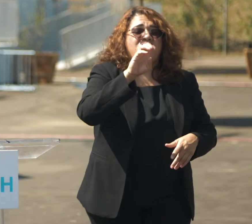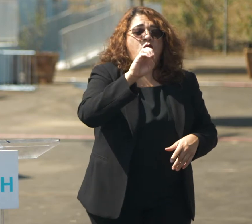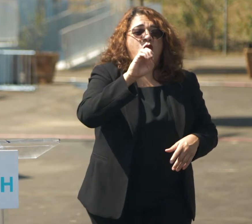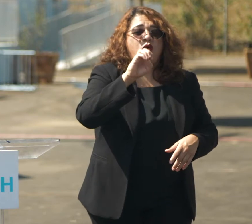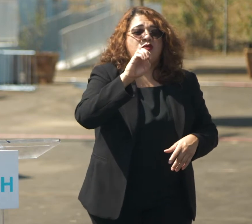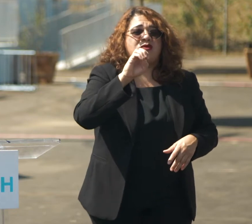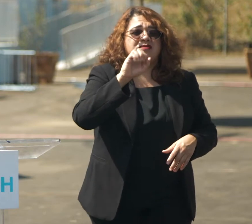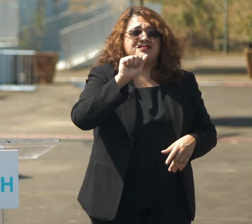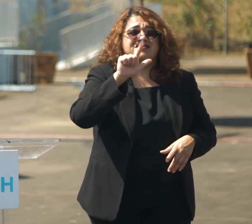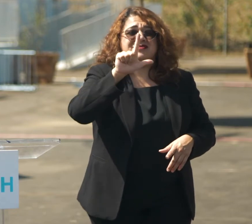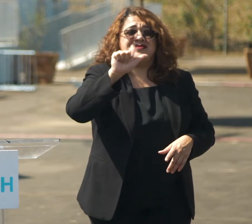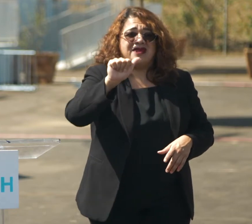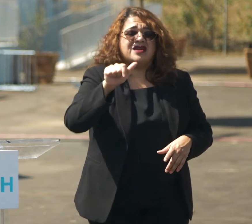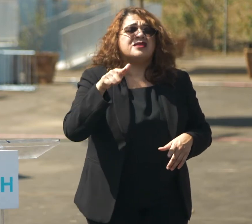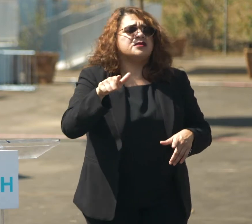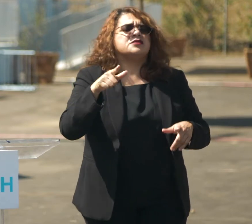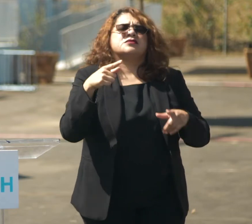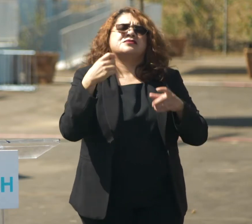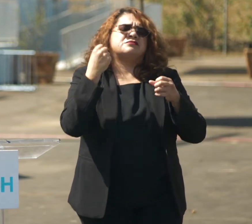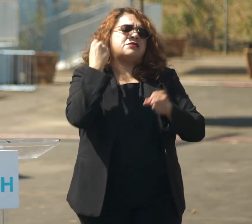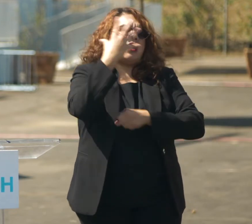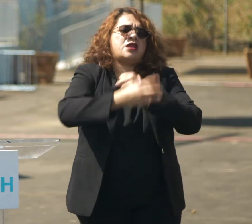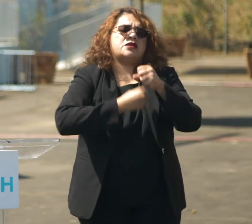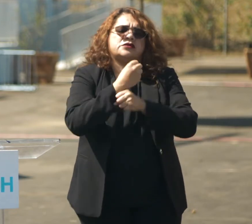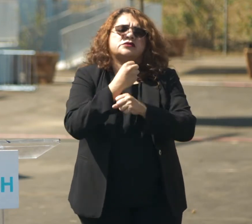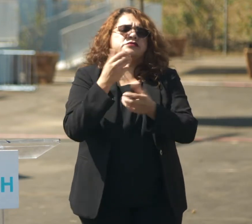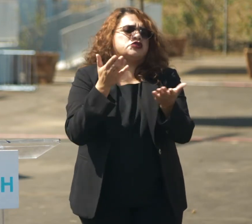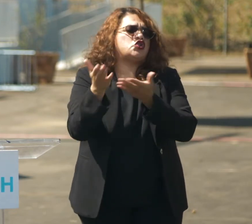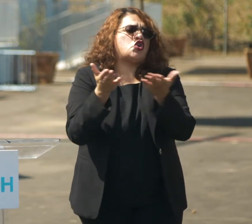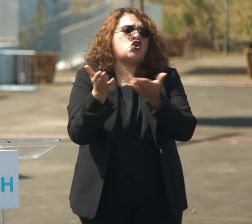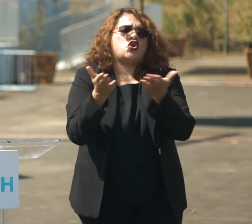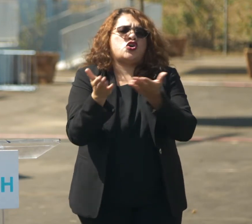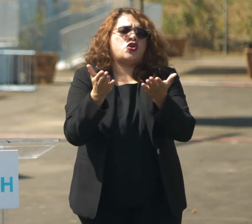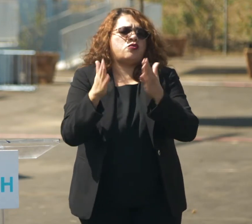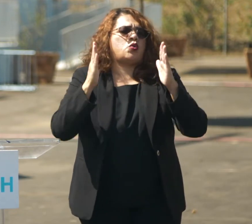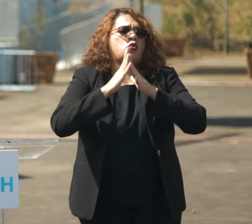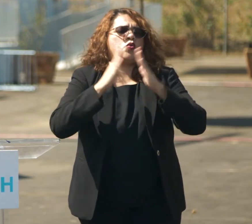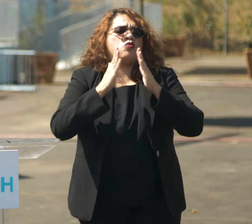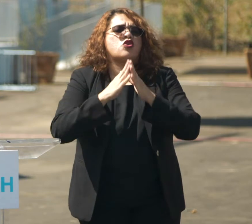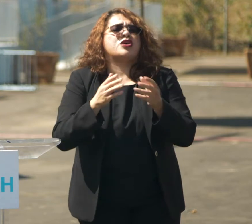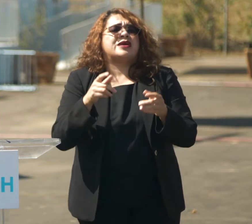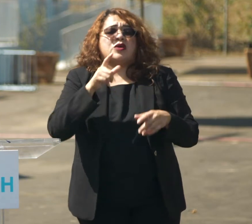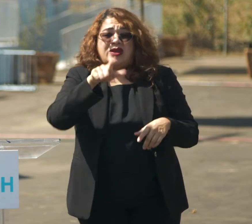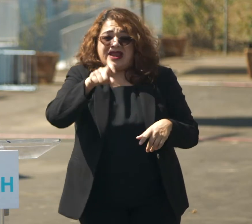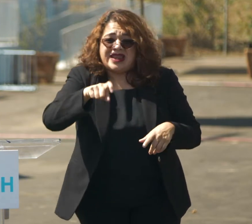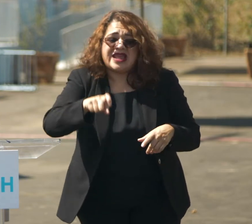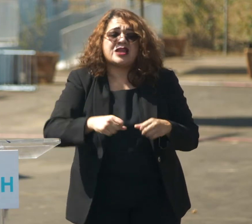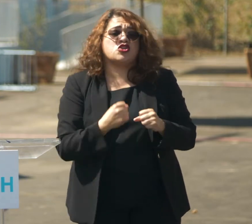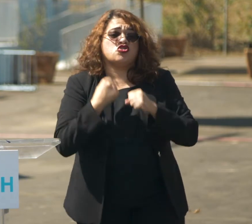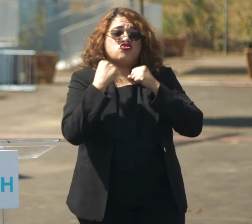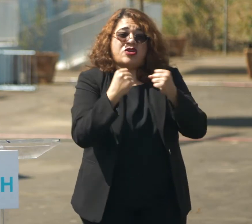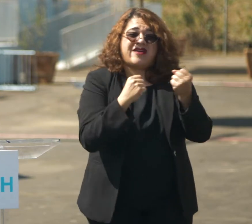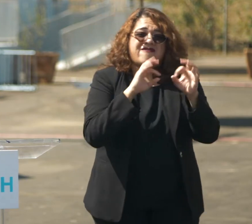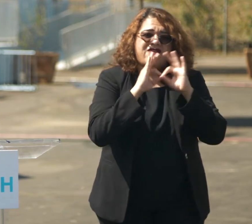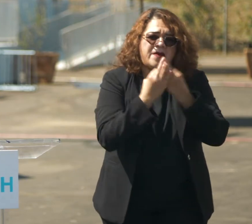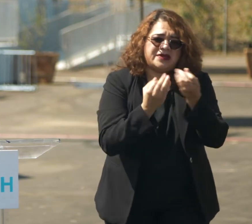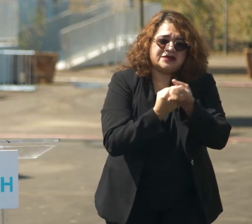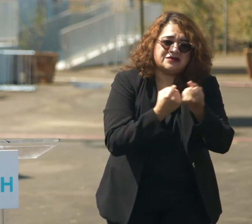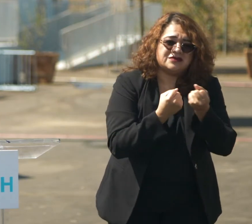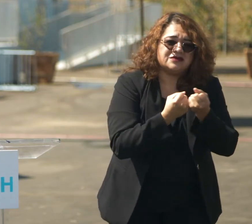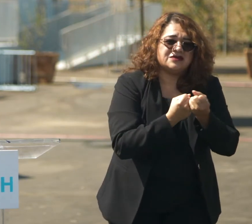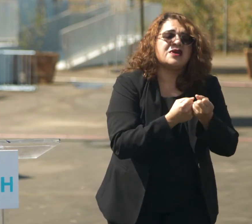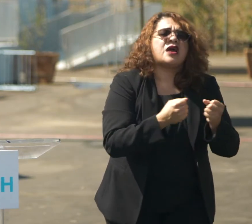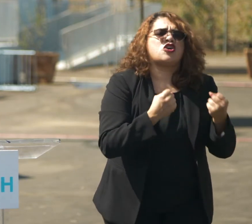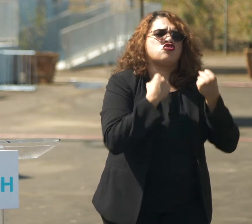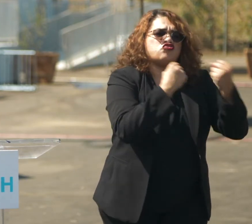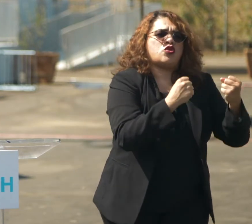services organization with a long-standing history of serving people in need, strengthening families, and building communities. The ABC will be